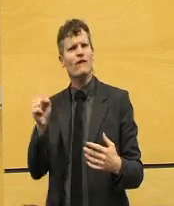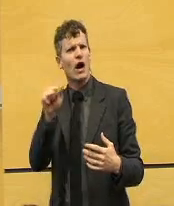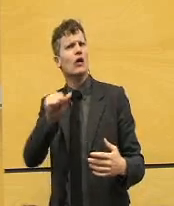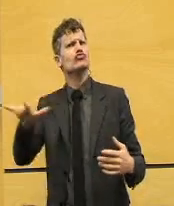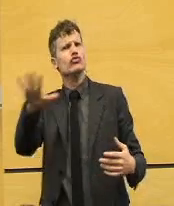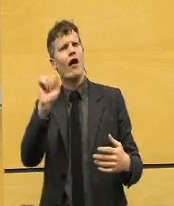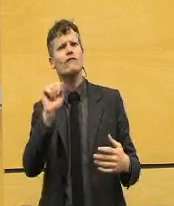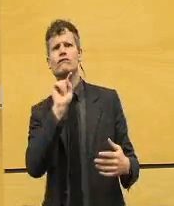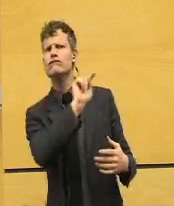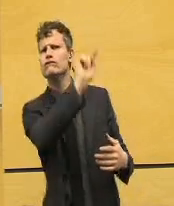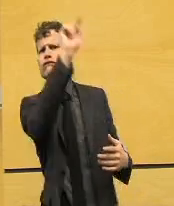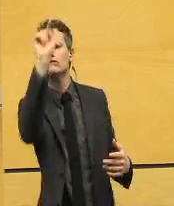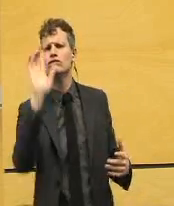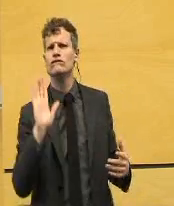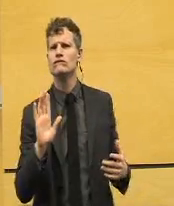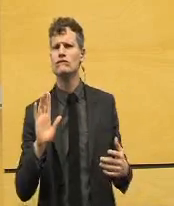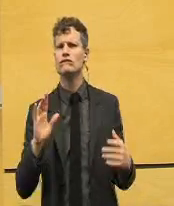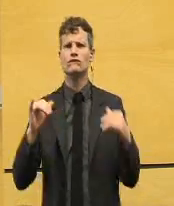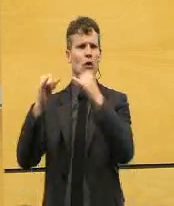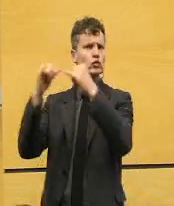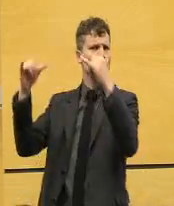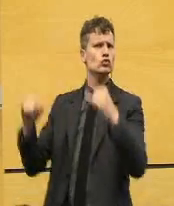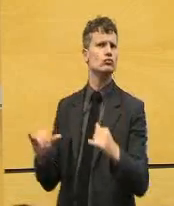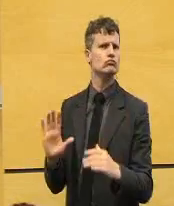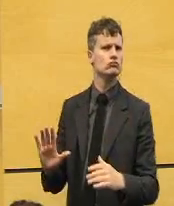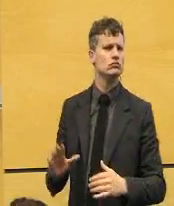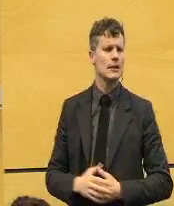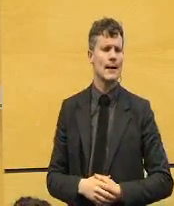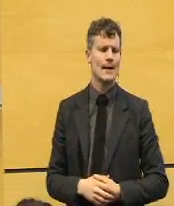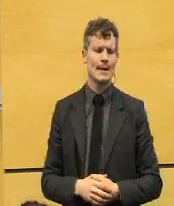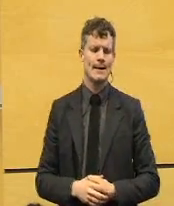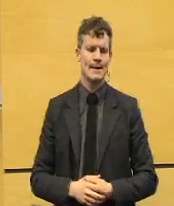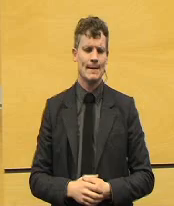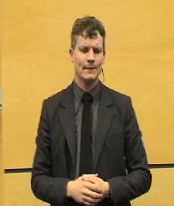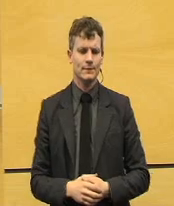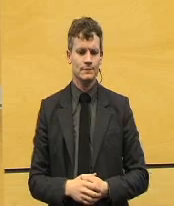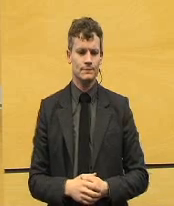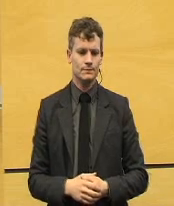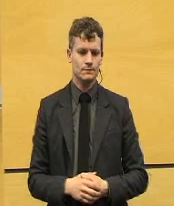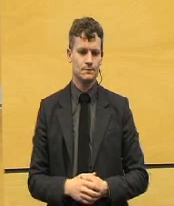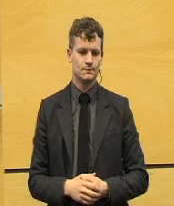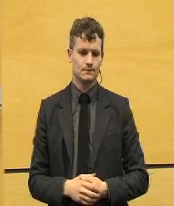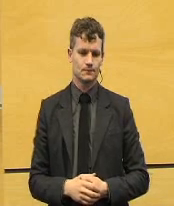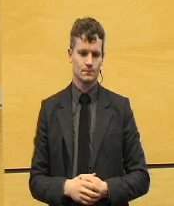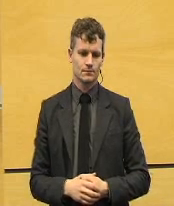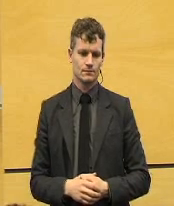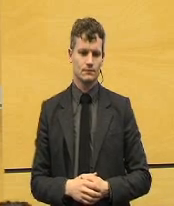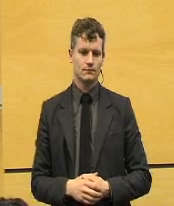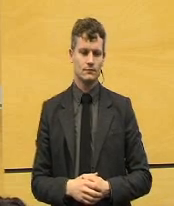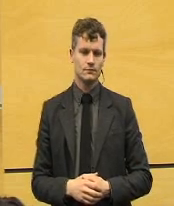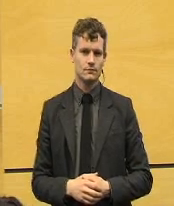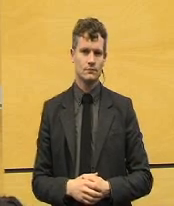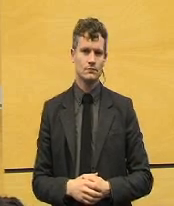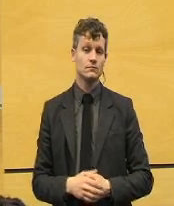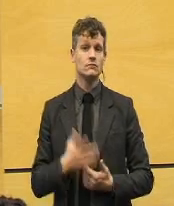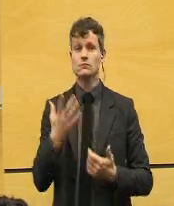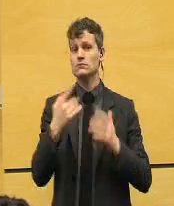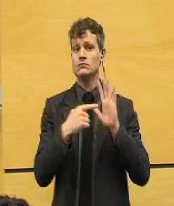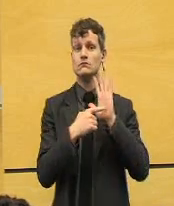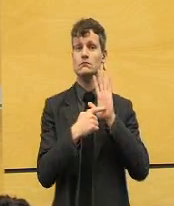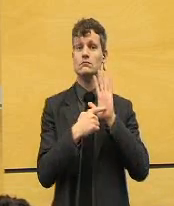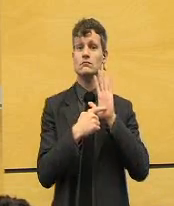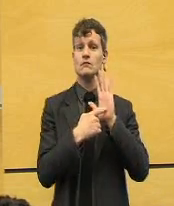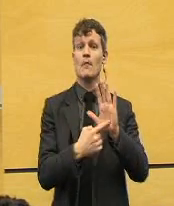The institutionalization still exists. And for instance, in the initial